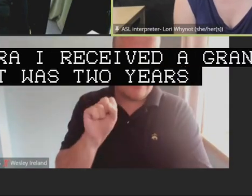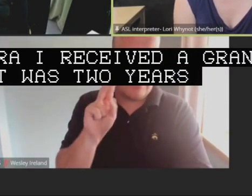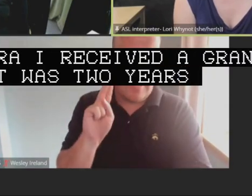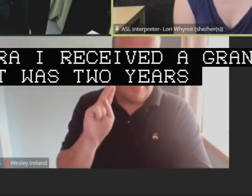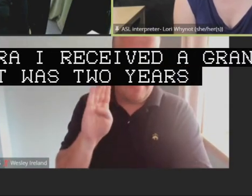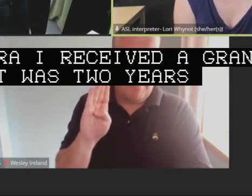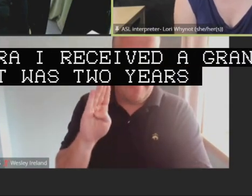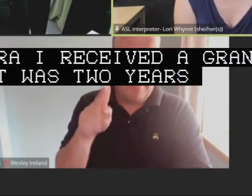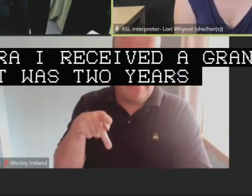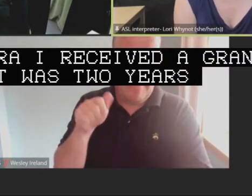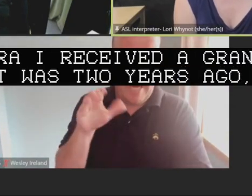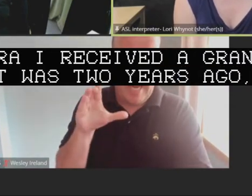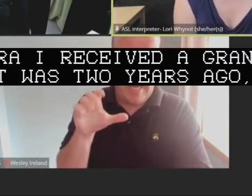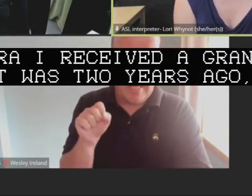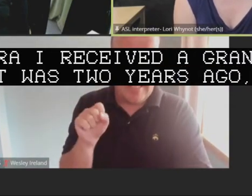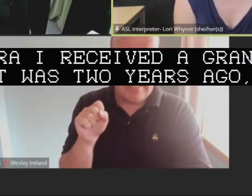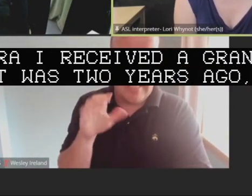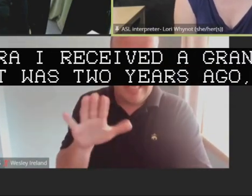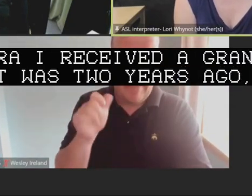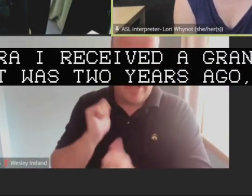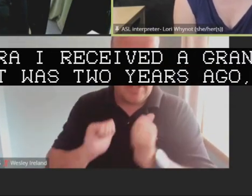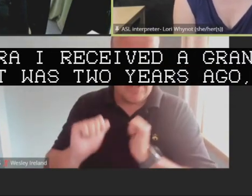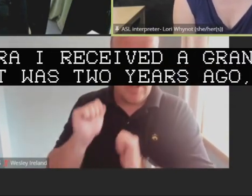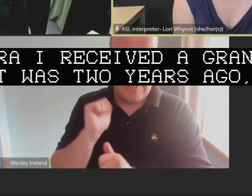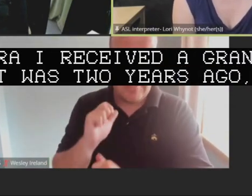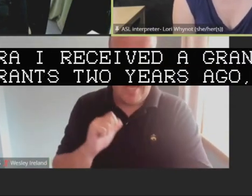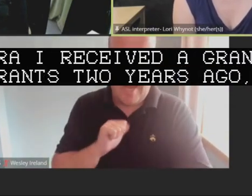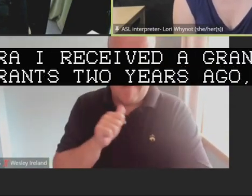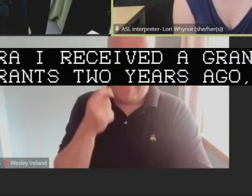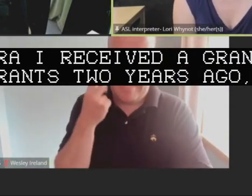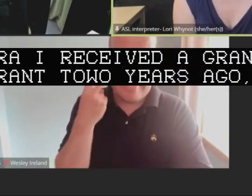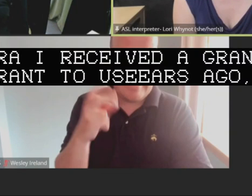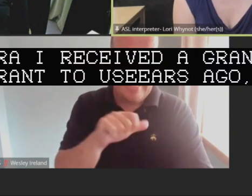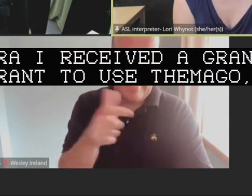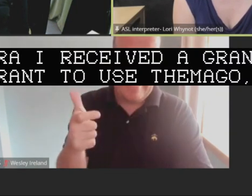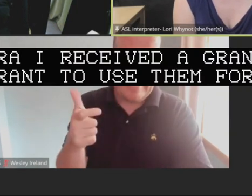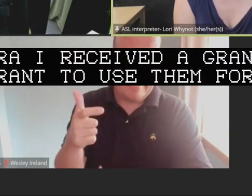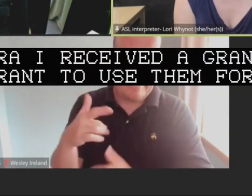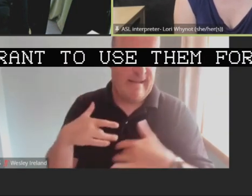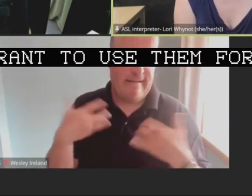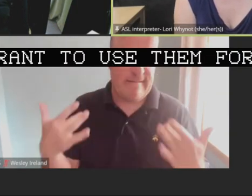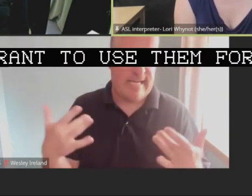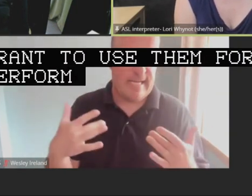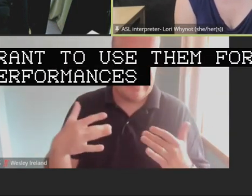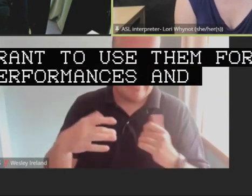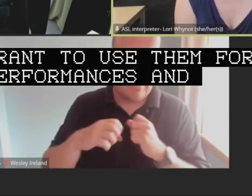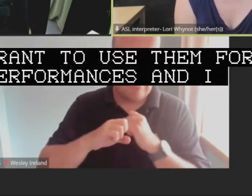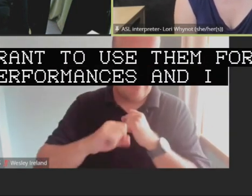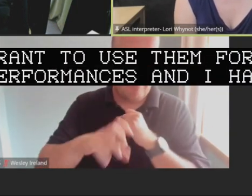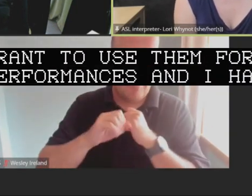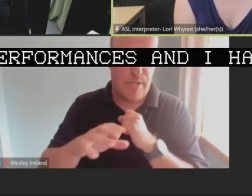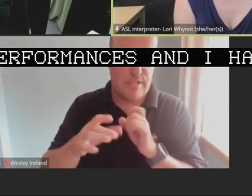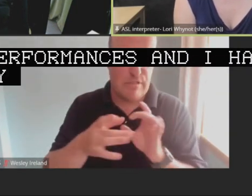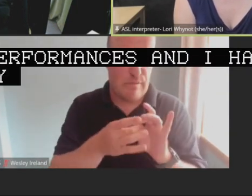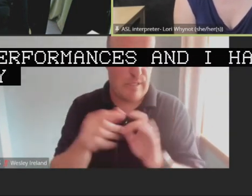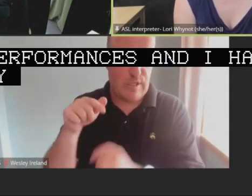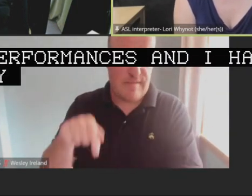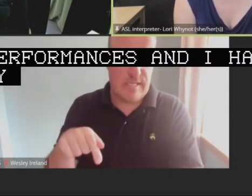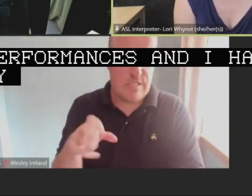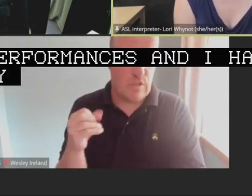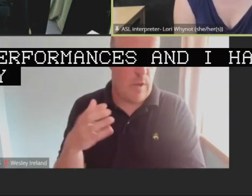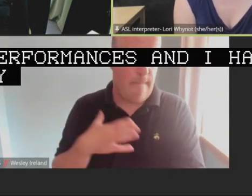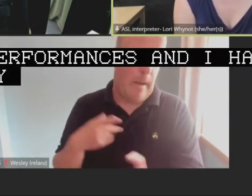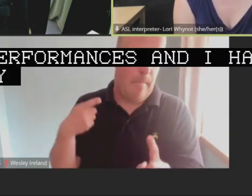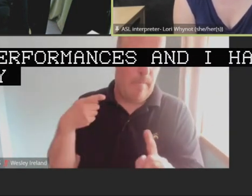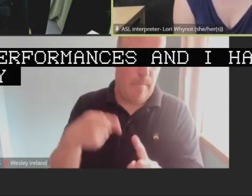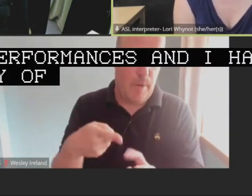got a grant for using these sub packs for their performances. And I haven't really seen any event that